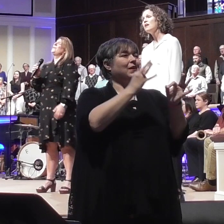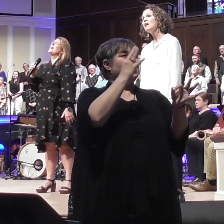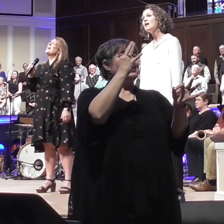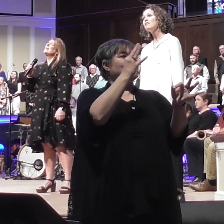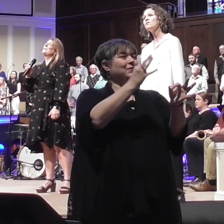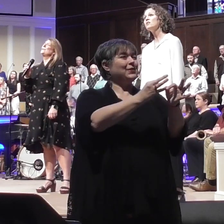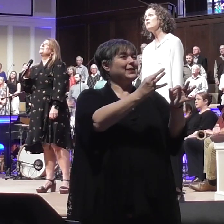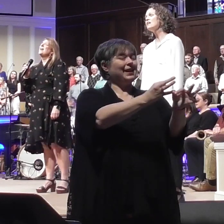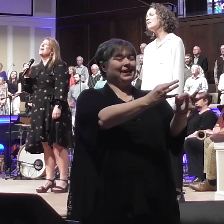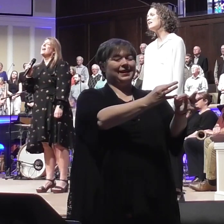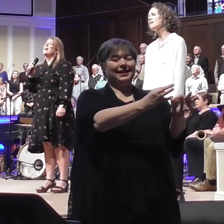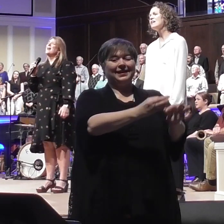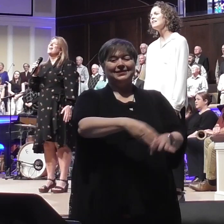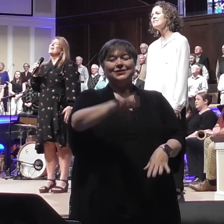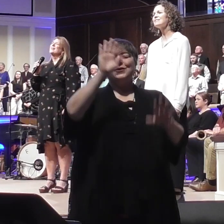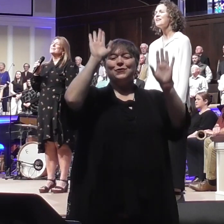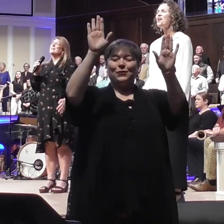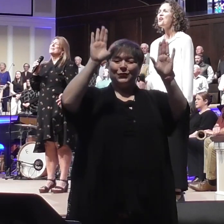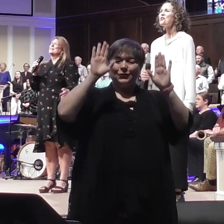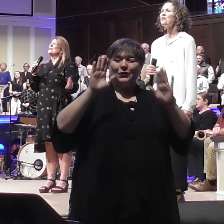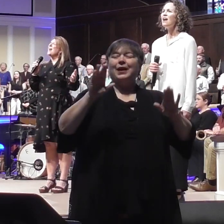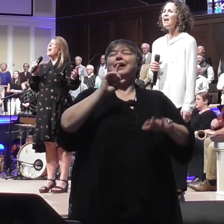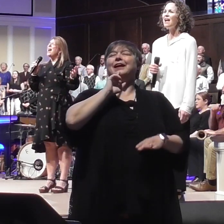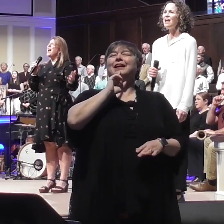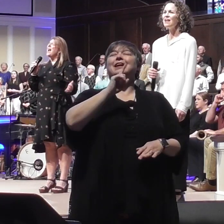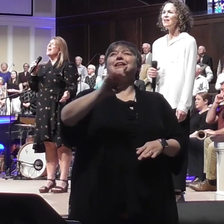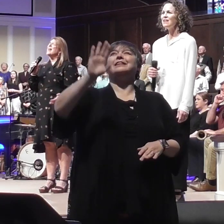thy faithfulness.